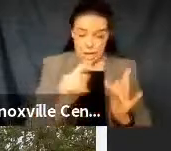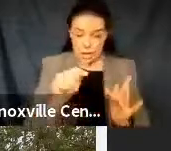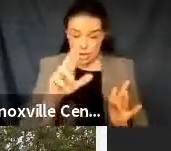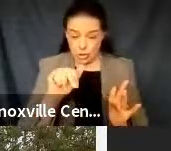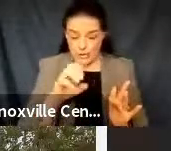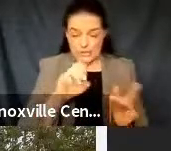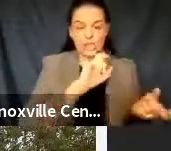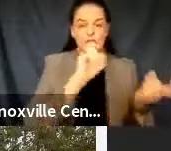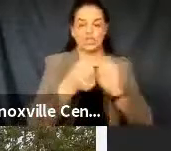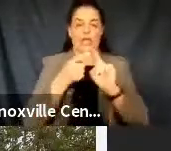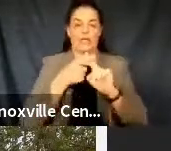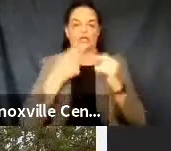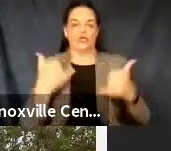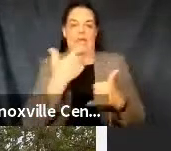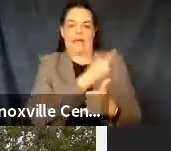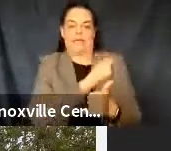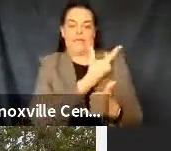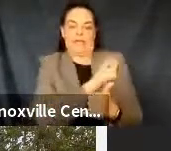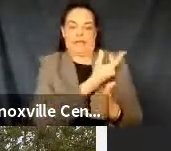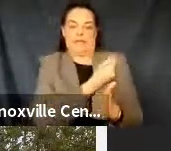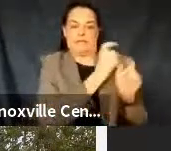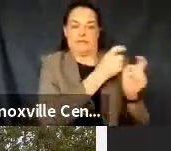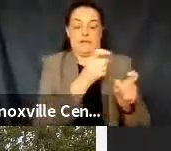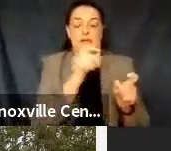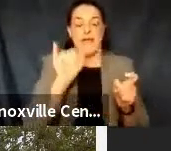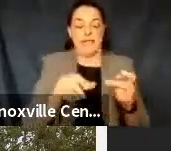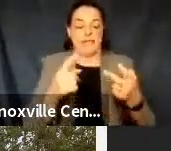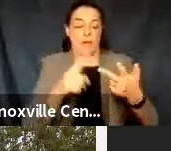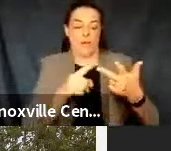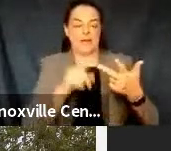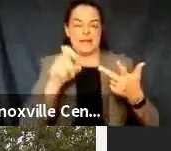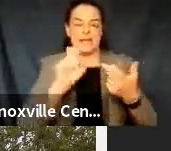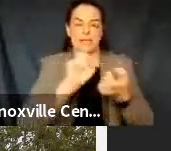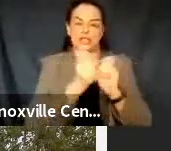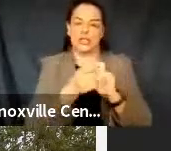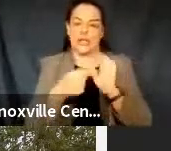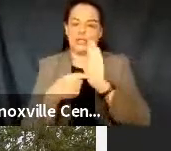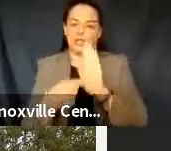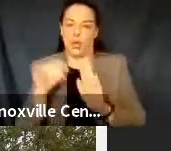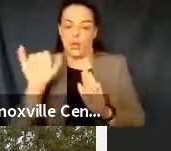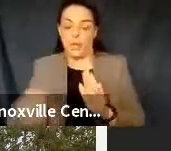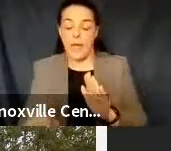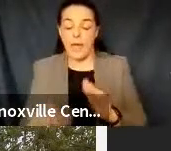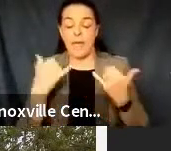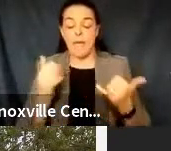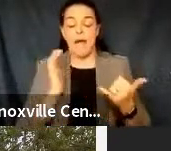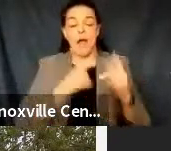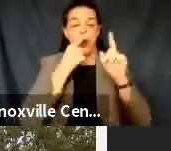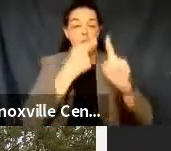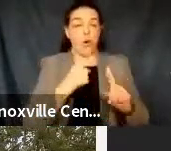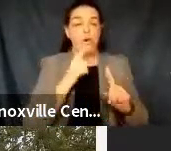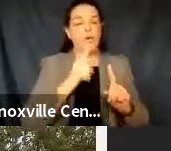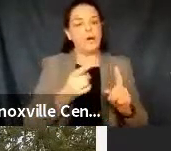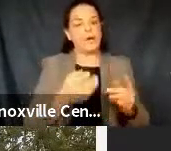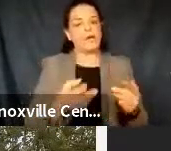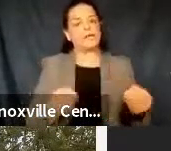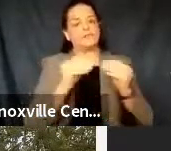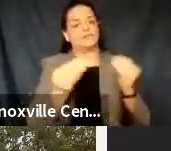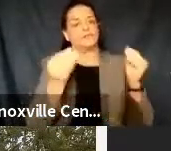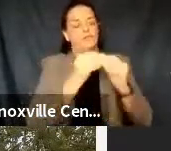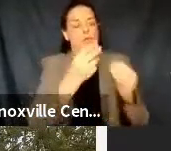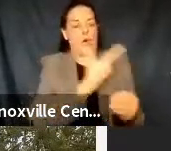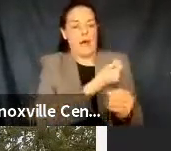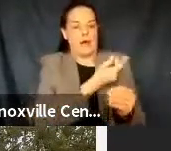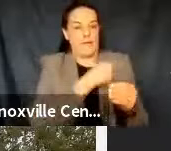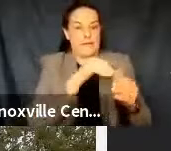to vaccine distribution, this benchmark needed to change to reflect that. The goal is to increase vaccine distribution across the